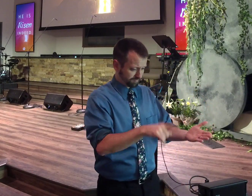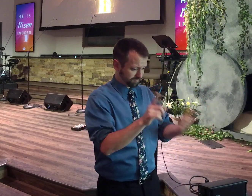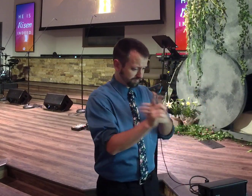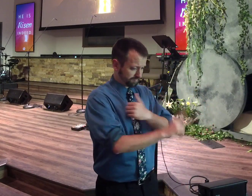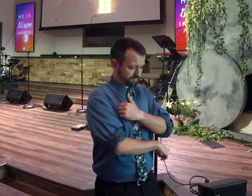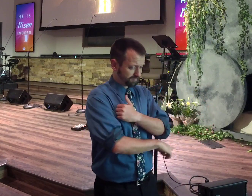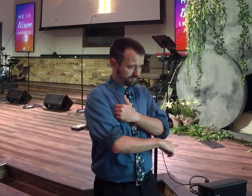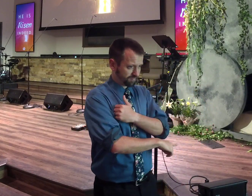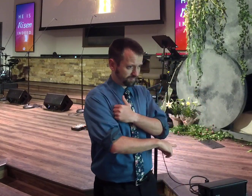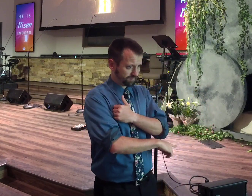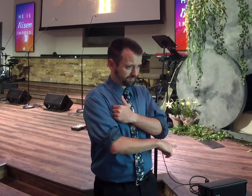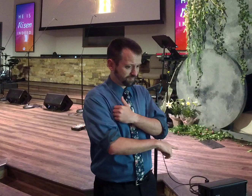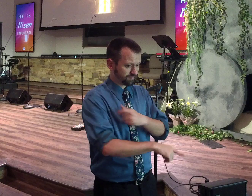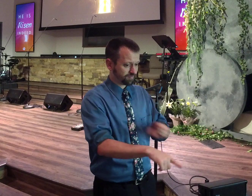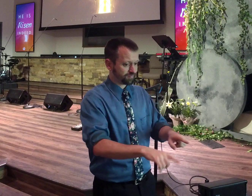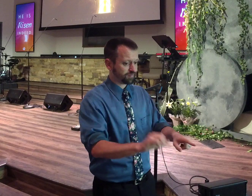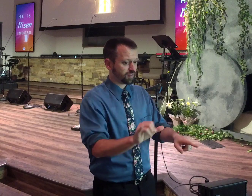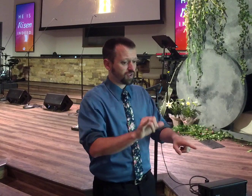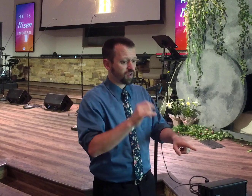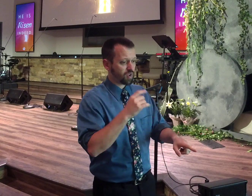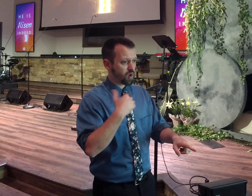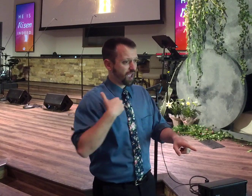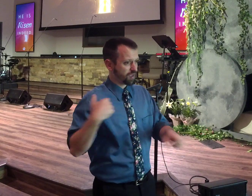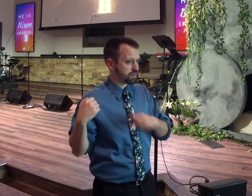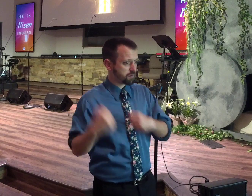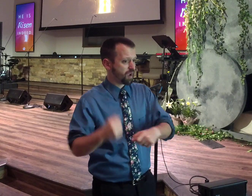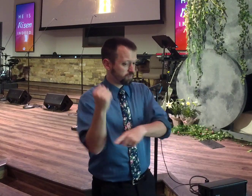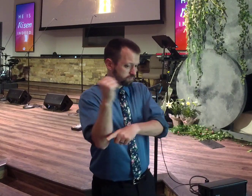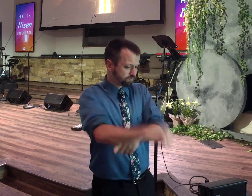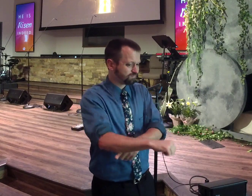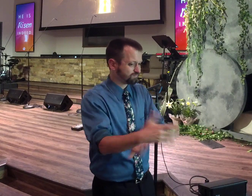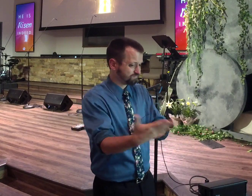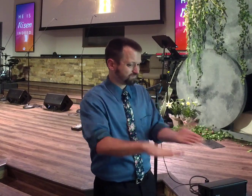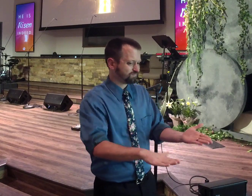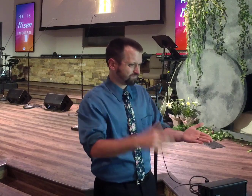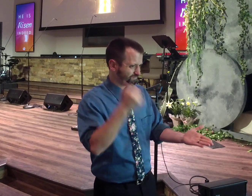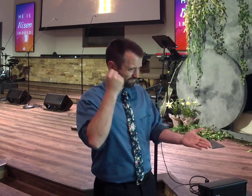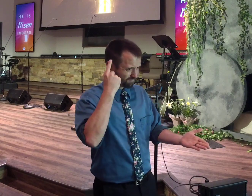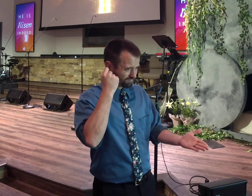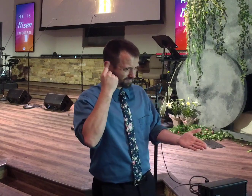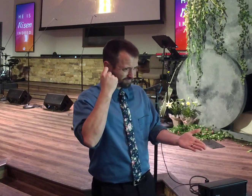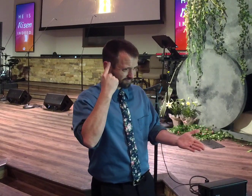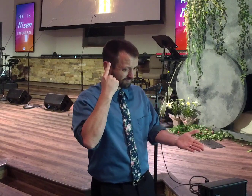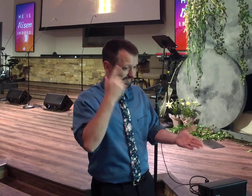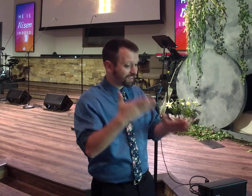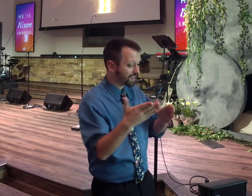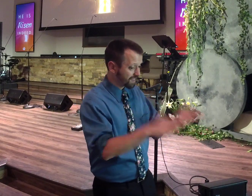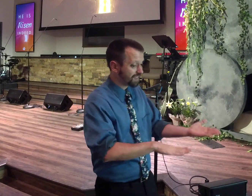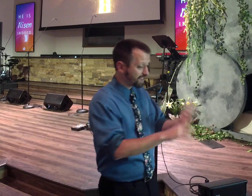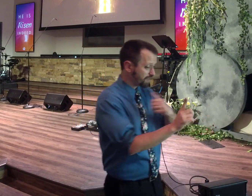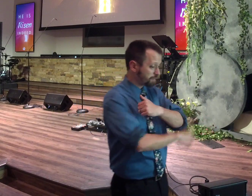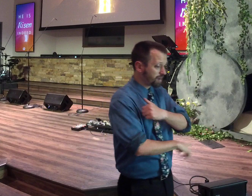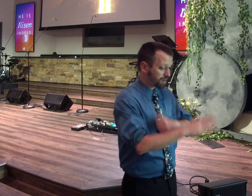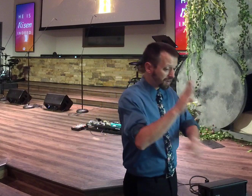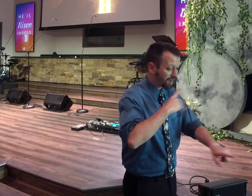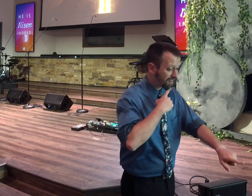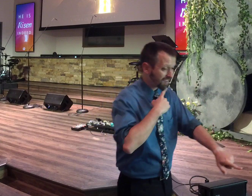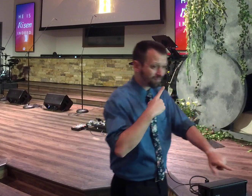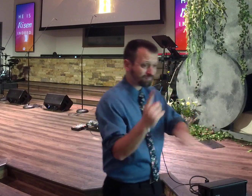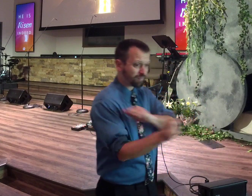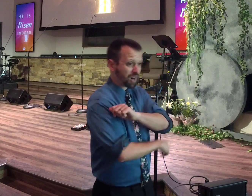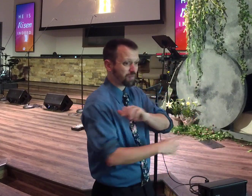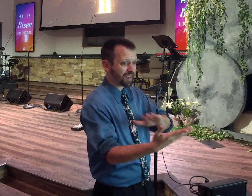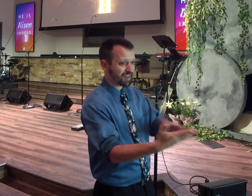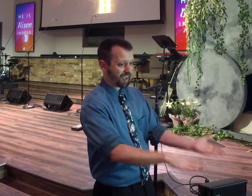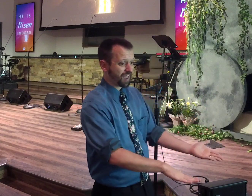the one that has the power to defeat death. Does that make sense? God has imposed death as the penalty, but